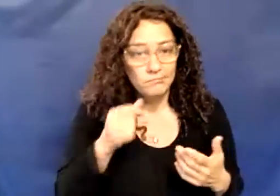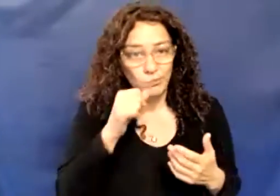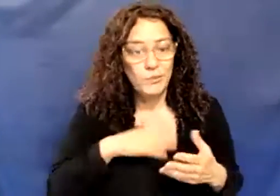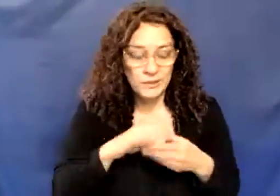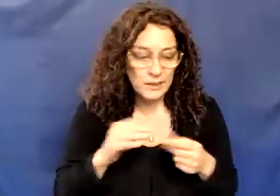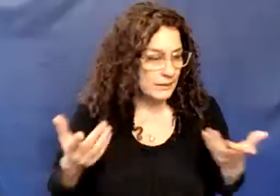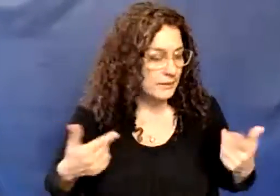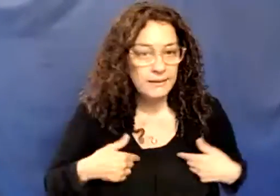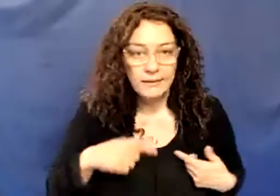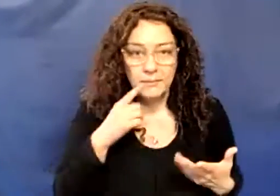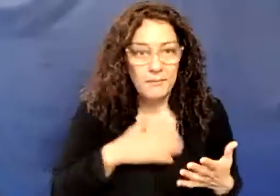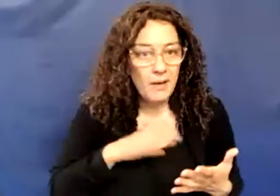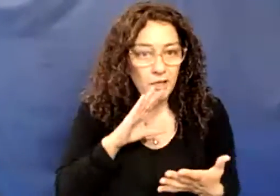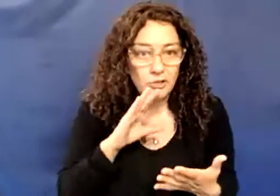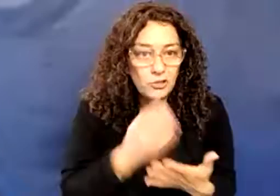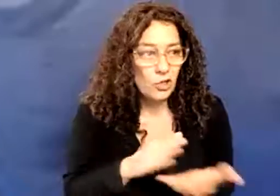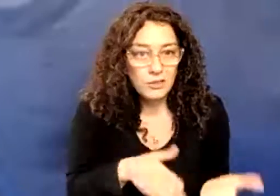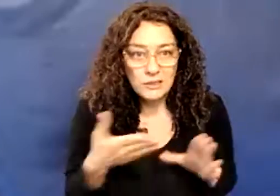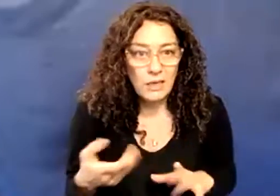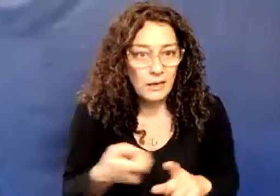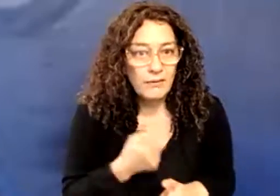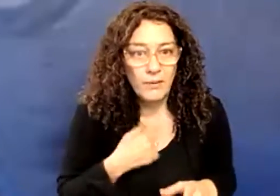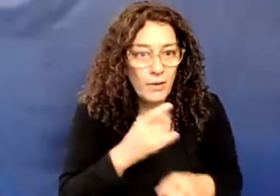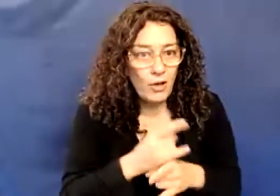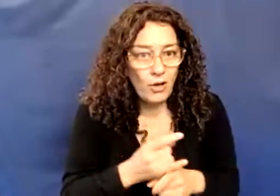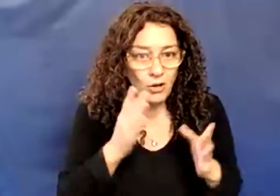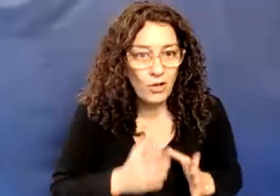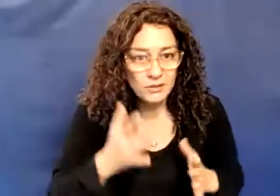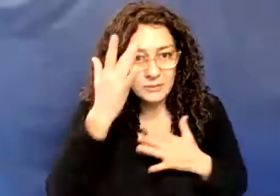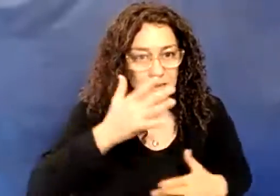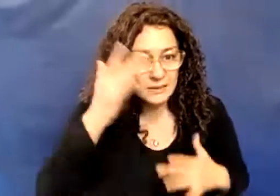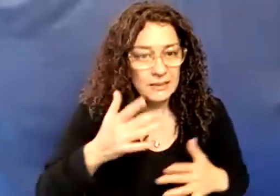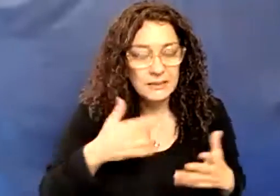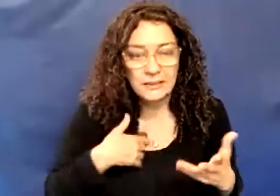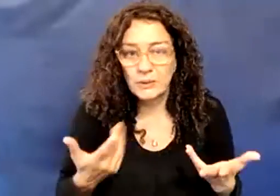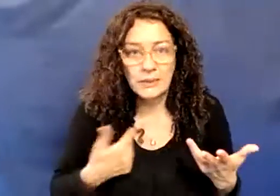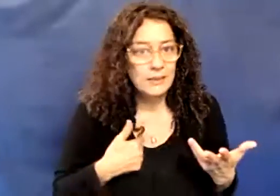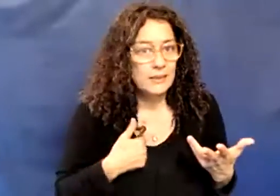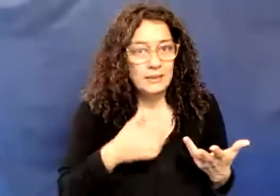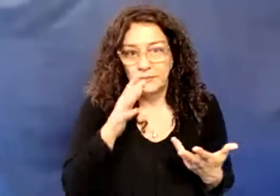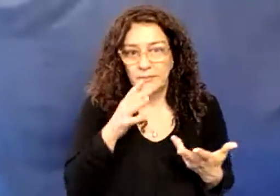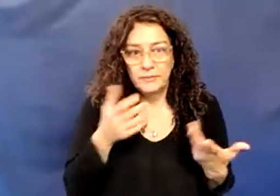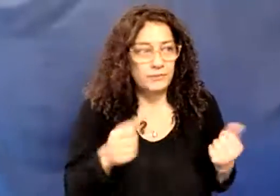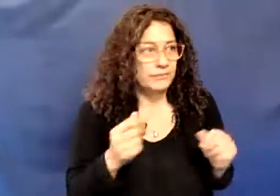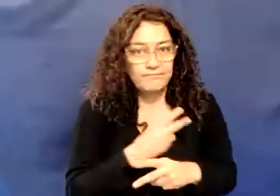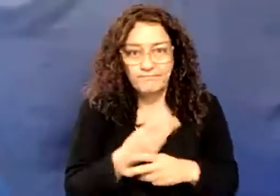in this fellowship and trying to find her place, but it was very tough for her,